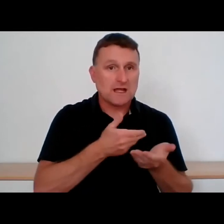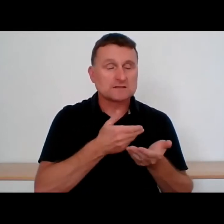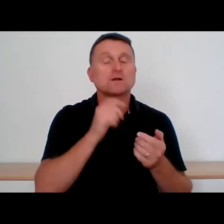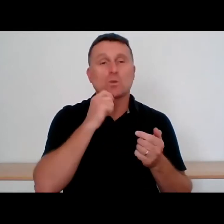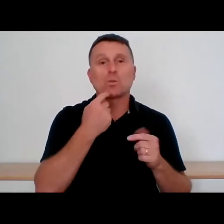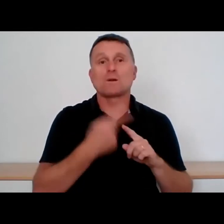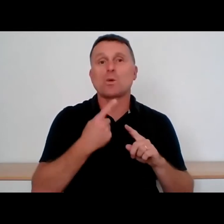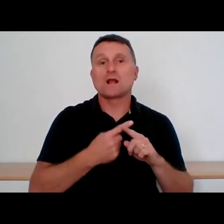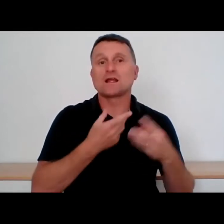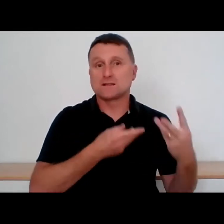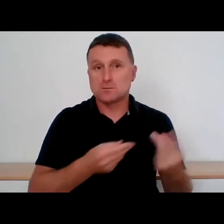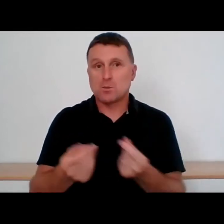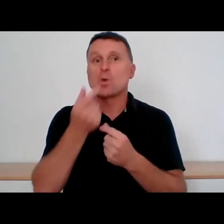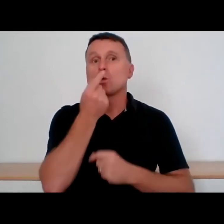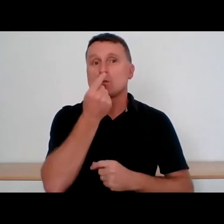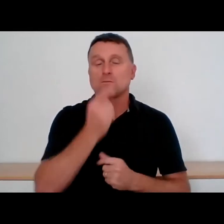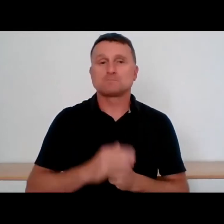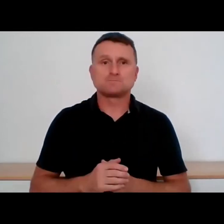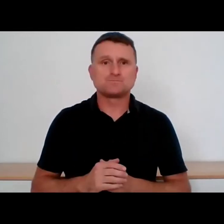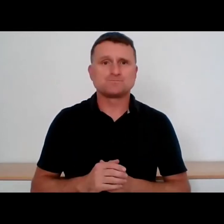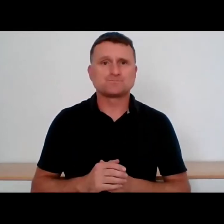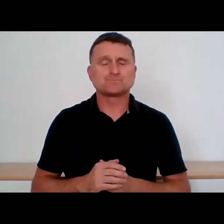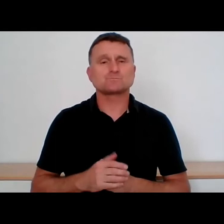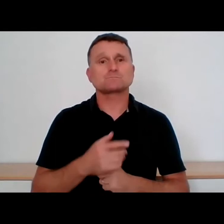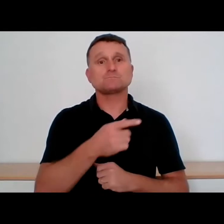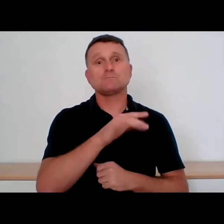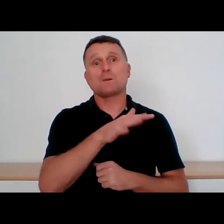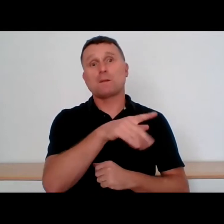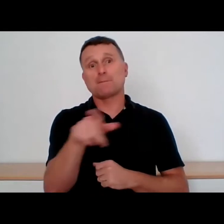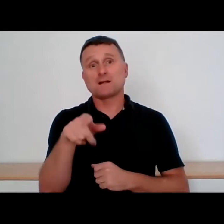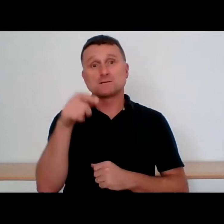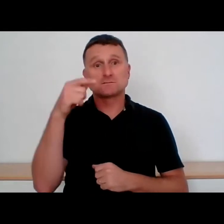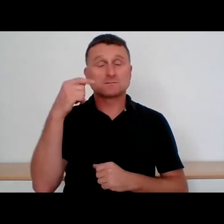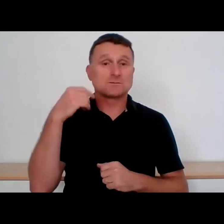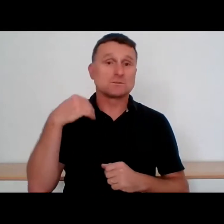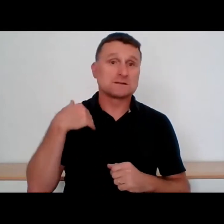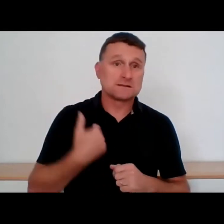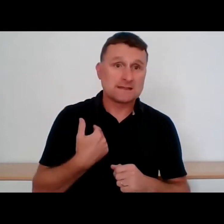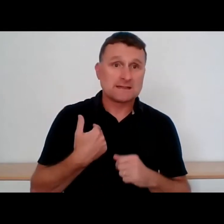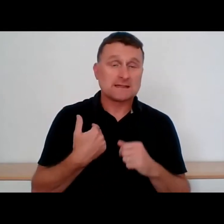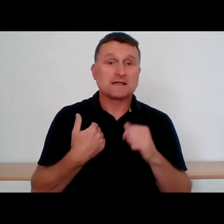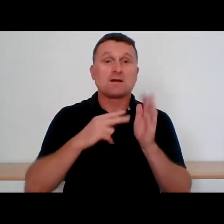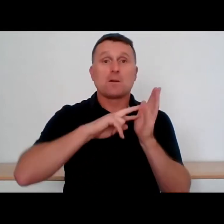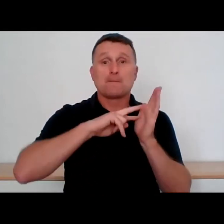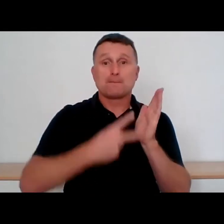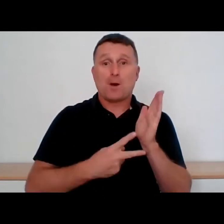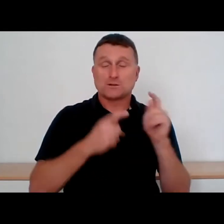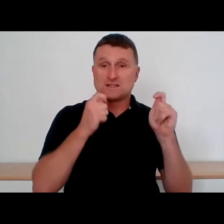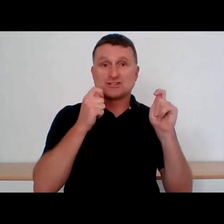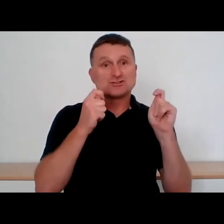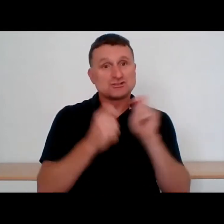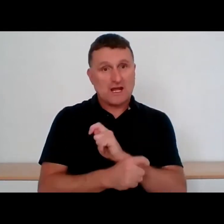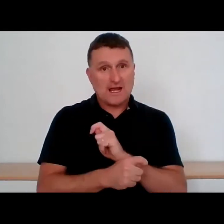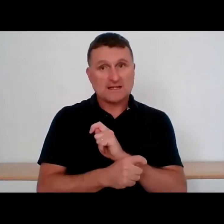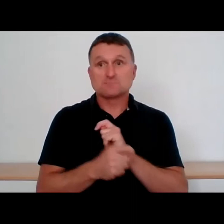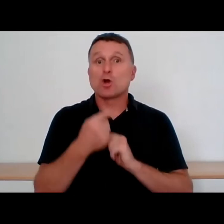Or maybe you know that you need to develop a policy because you are receiving complaints from audiences,